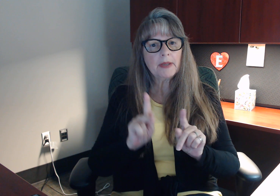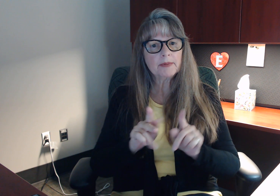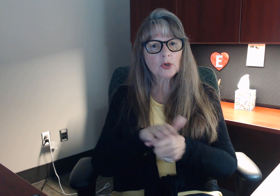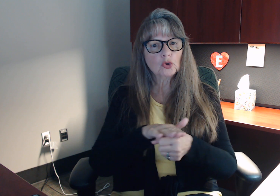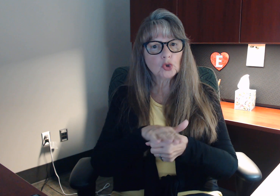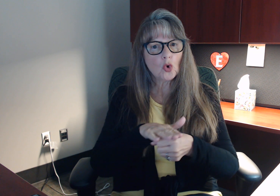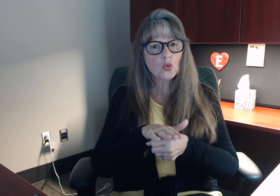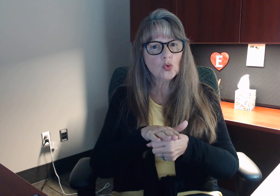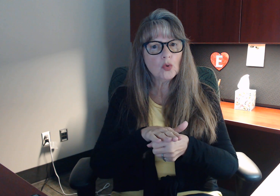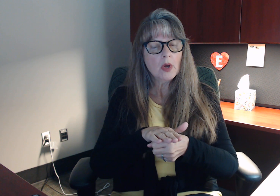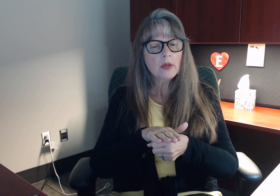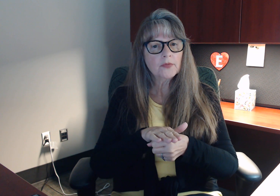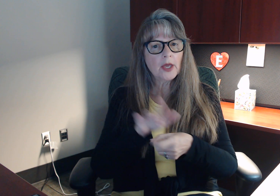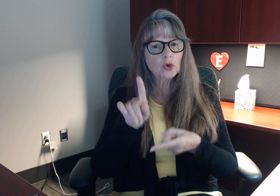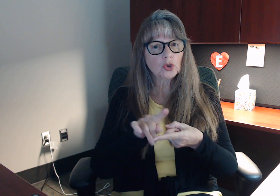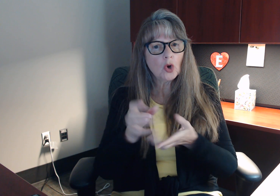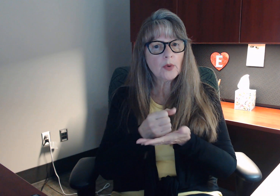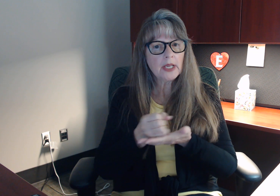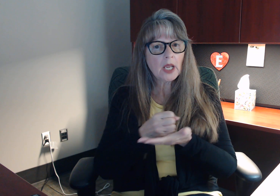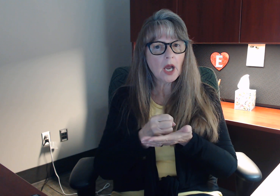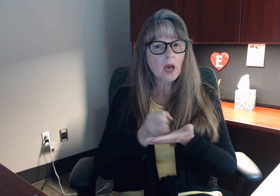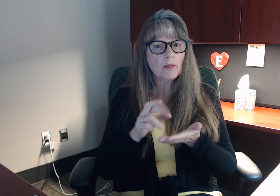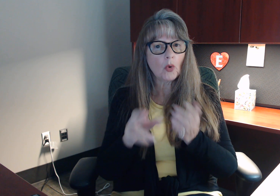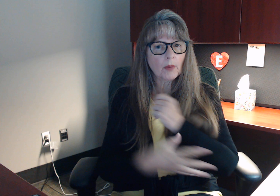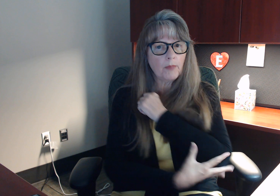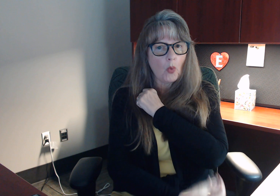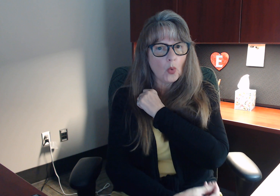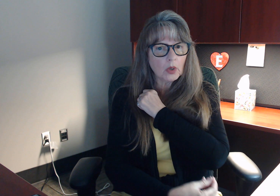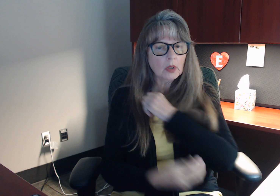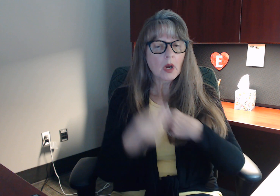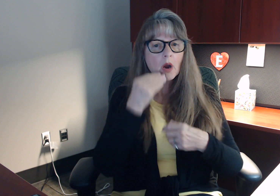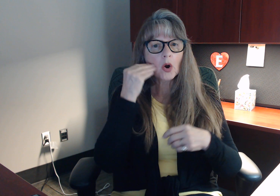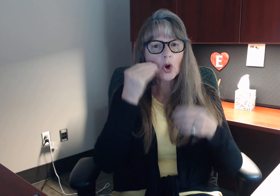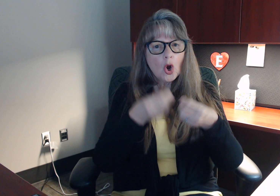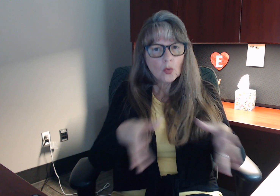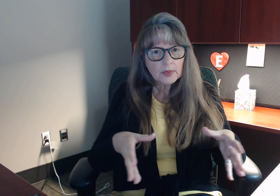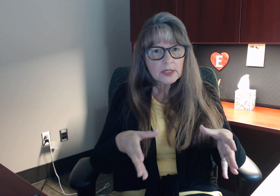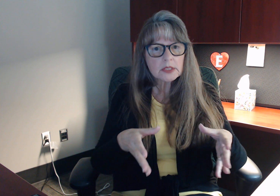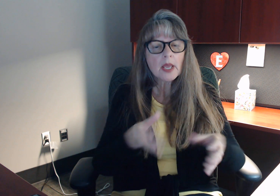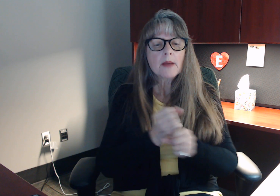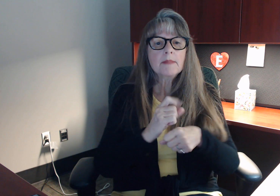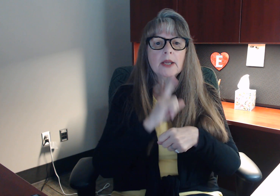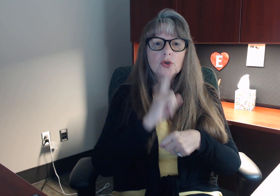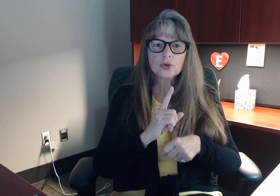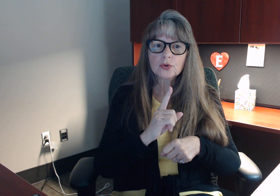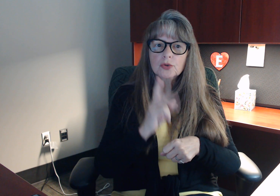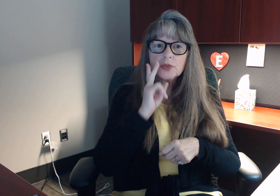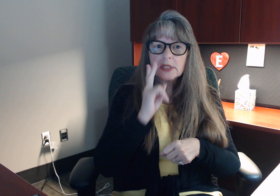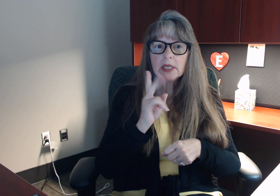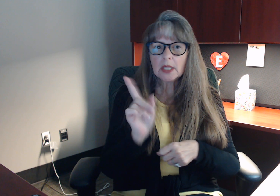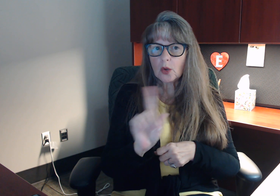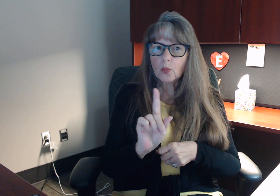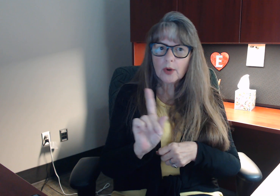that are local, that are low income or poor or homeless, make sure you see, like, where do